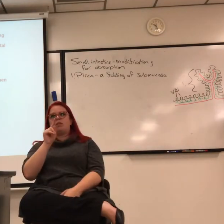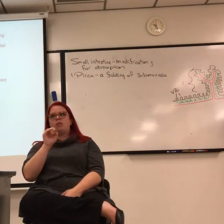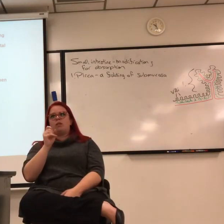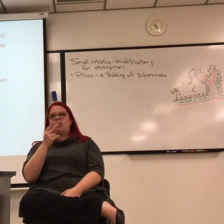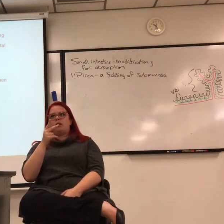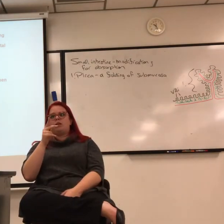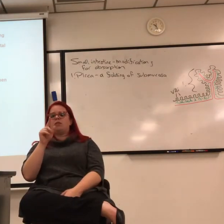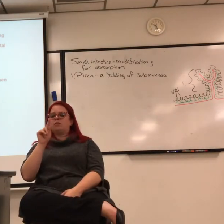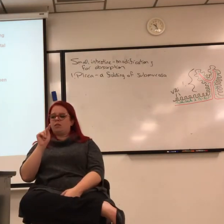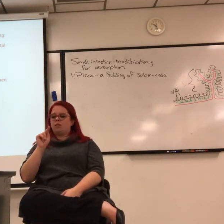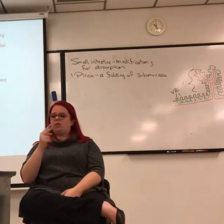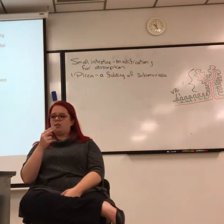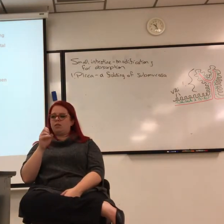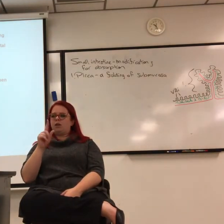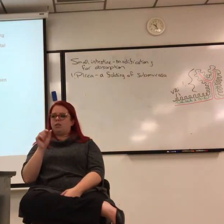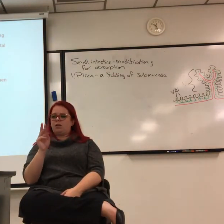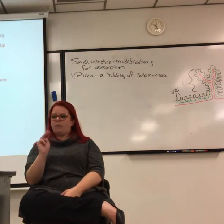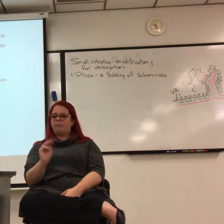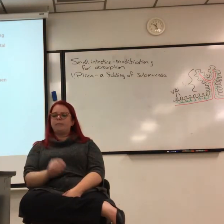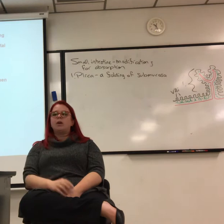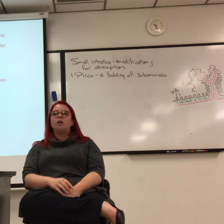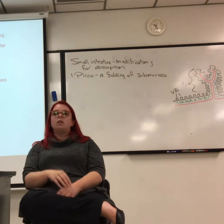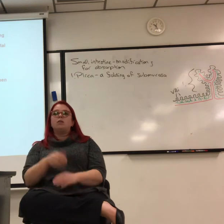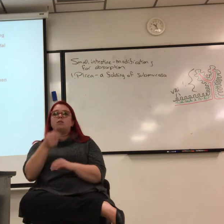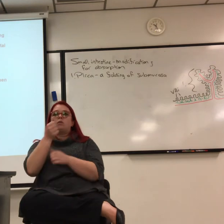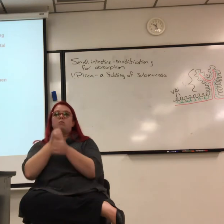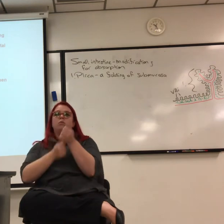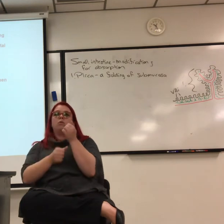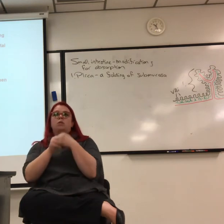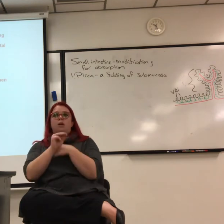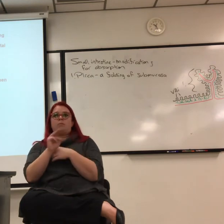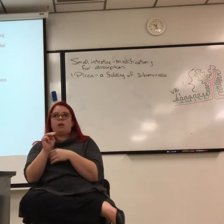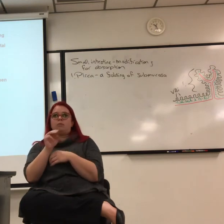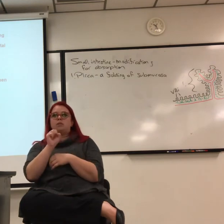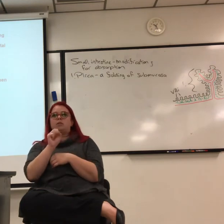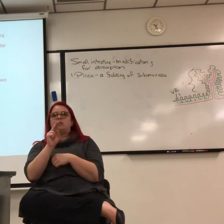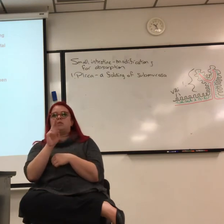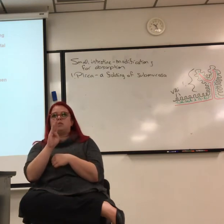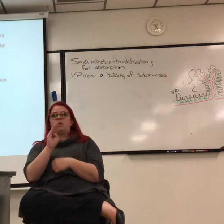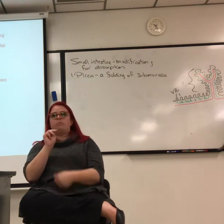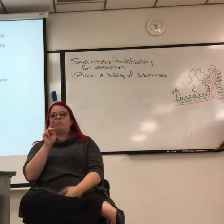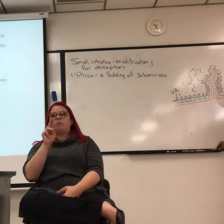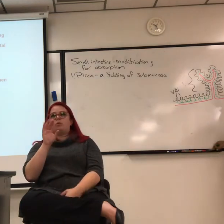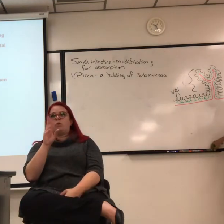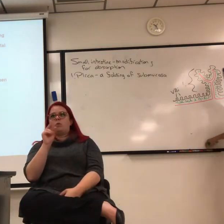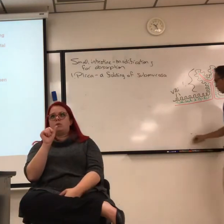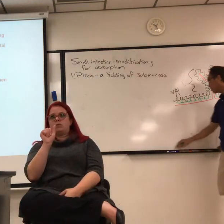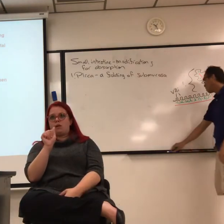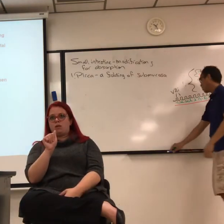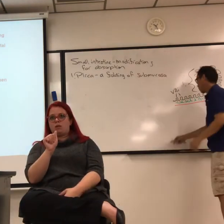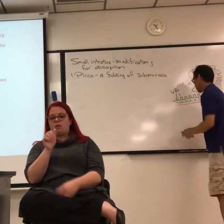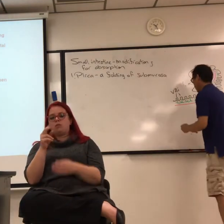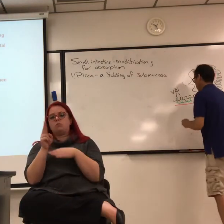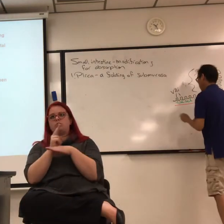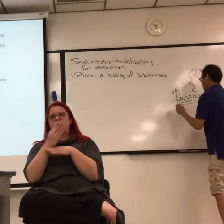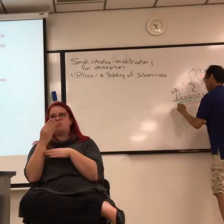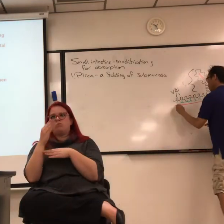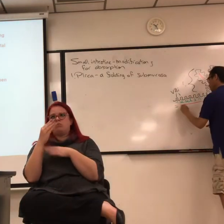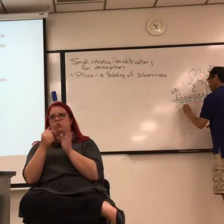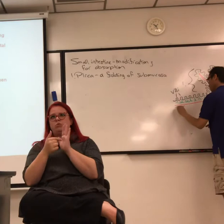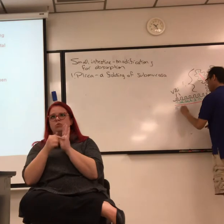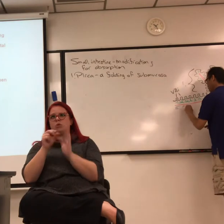Okay, so deep to the MM is the submucosa, right? So I'll use blue for